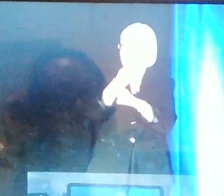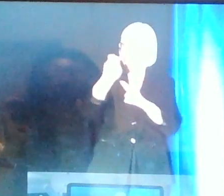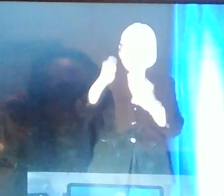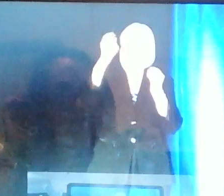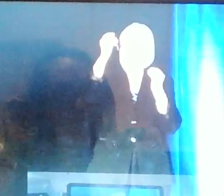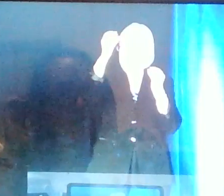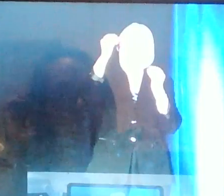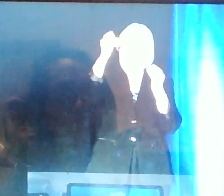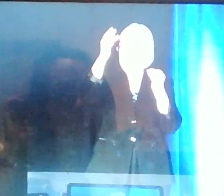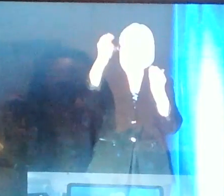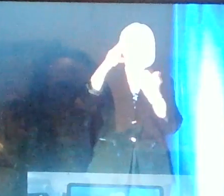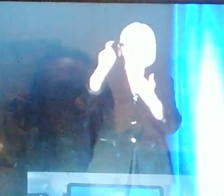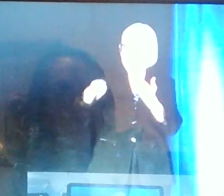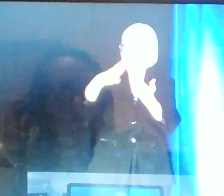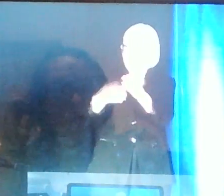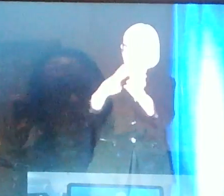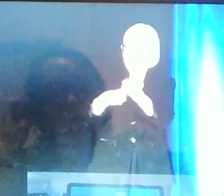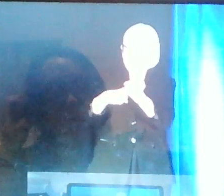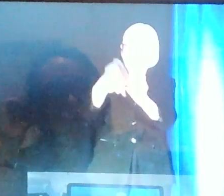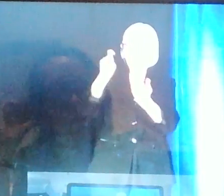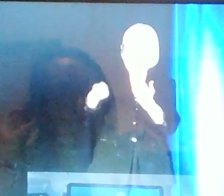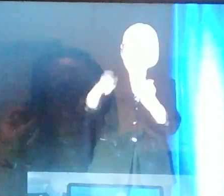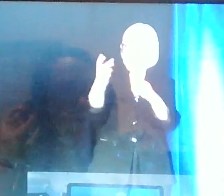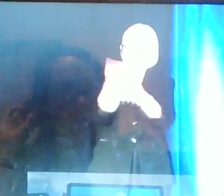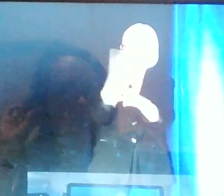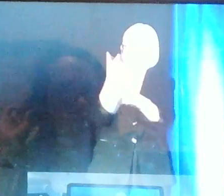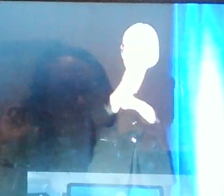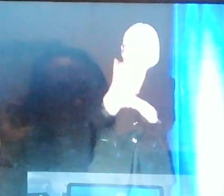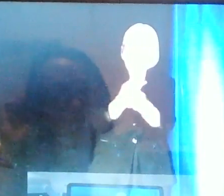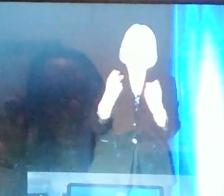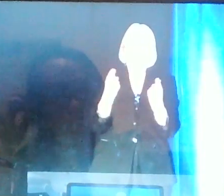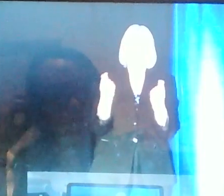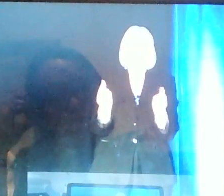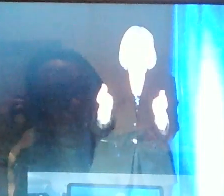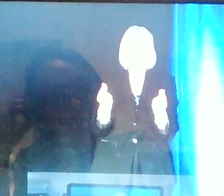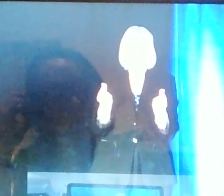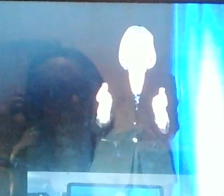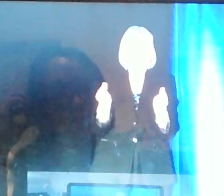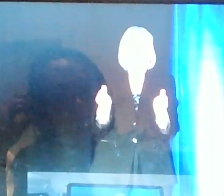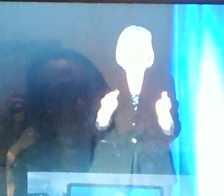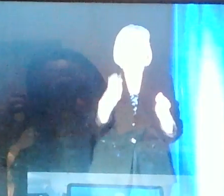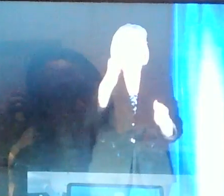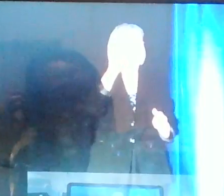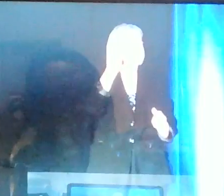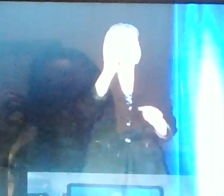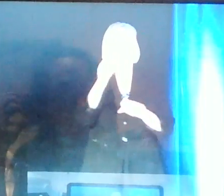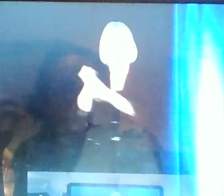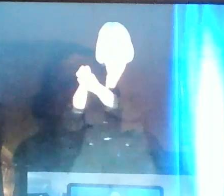What that means is there came a new situation and they had to discuss it, and they had to figure out what to do about that.